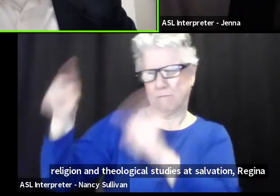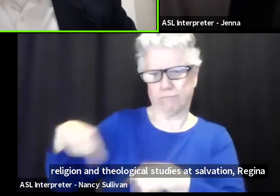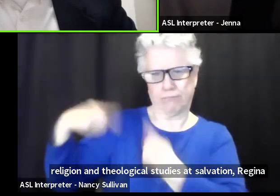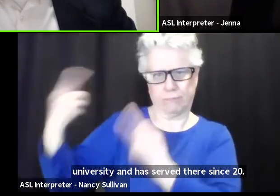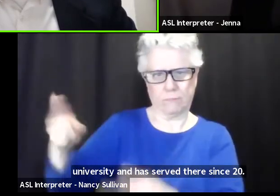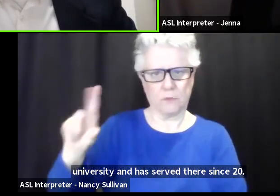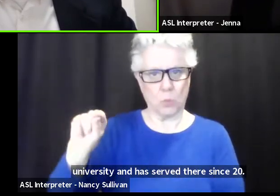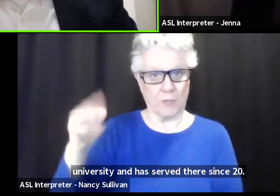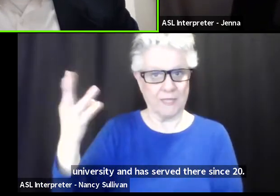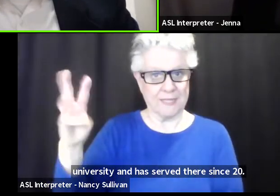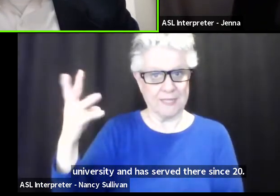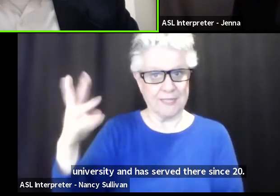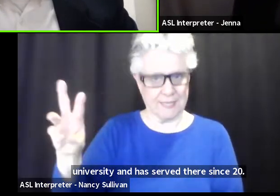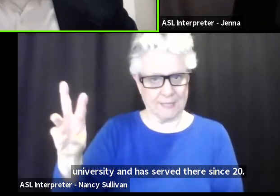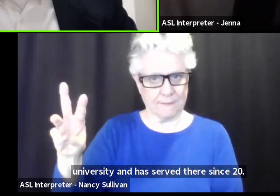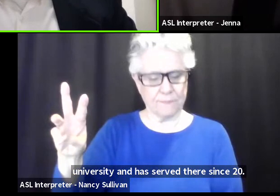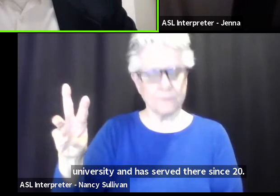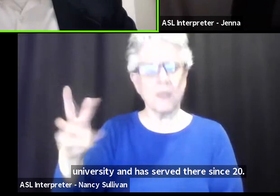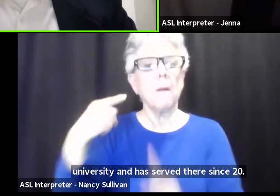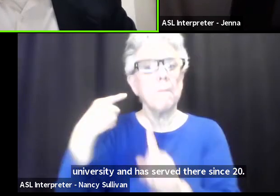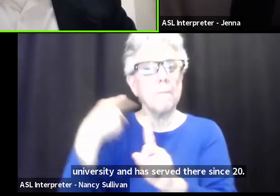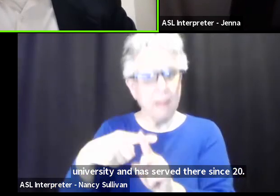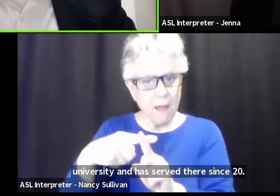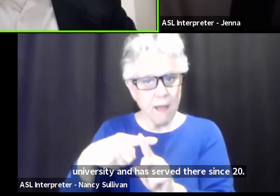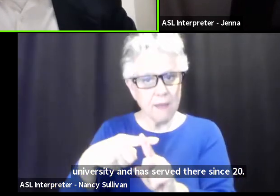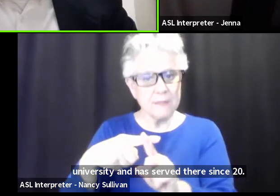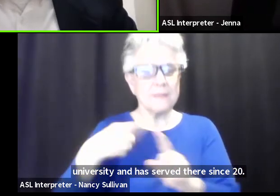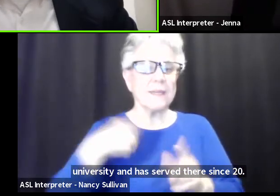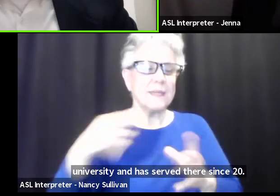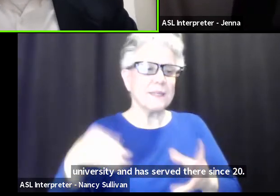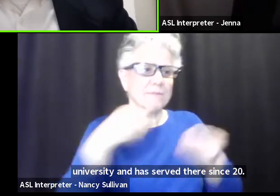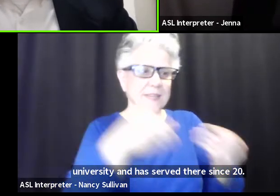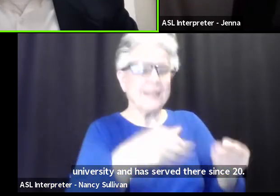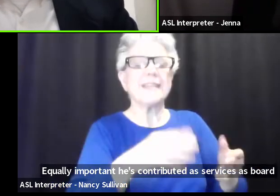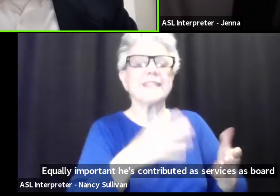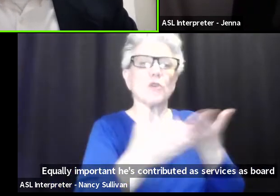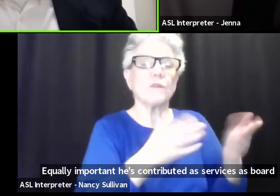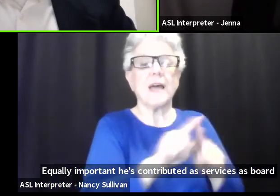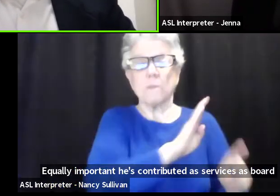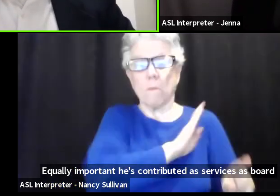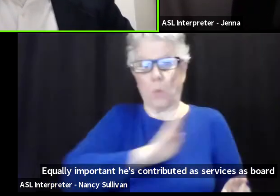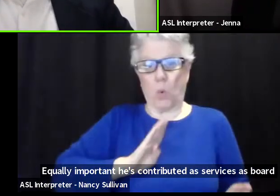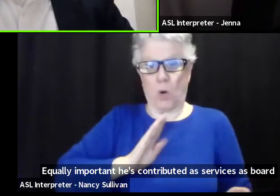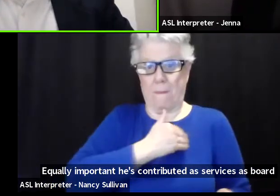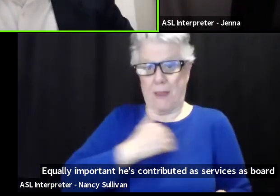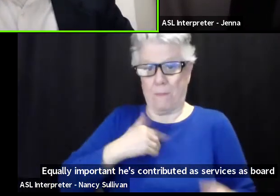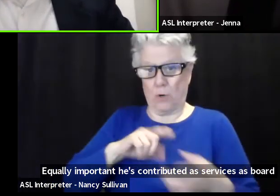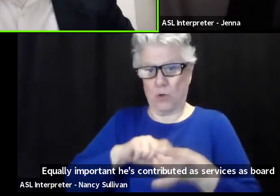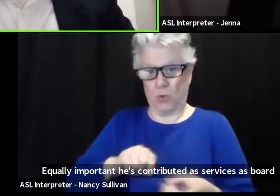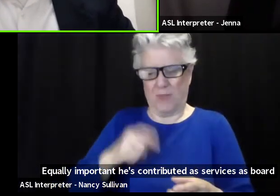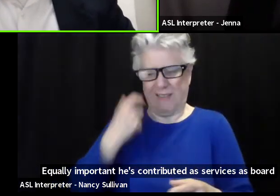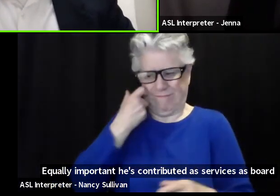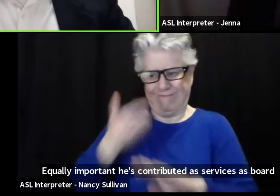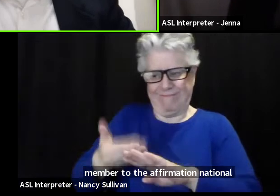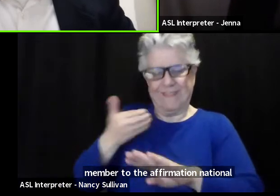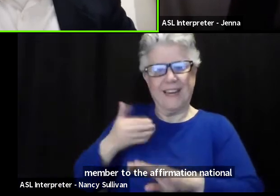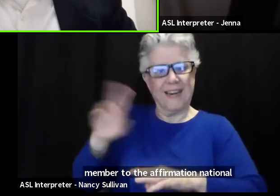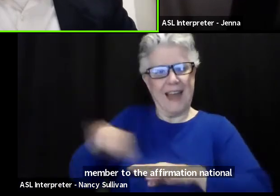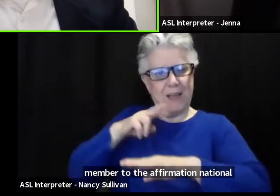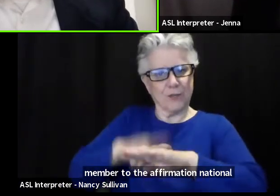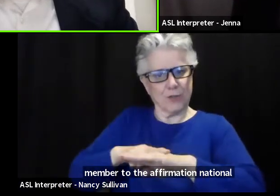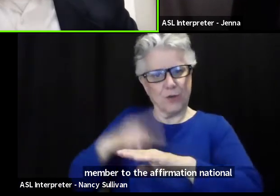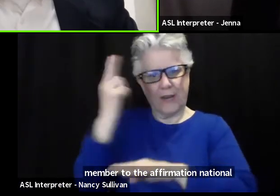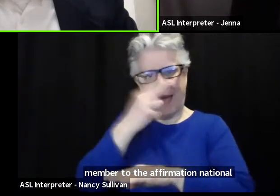2016. Equally important, he's contributed his services as board member to the aforementioned National